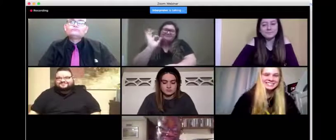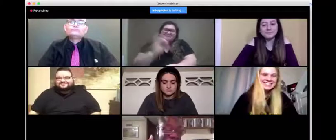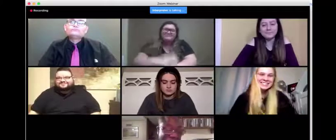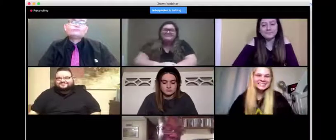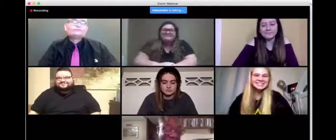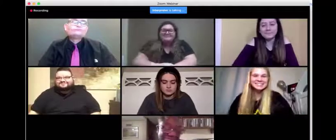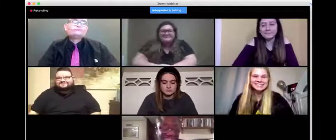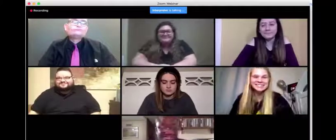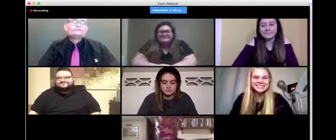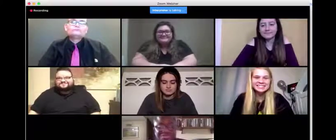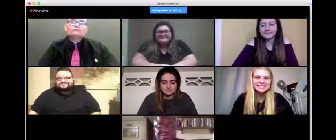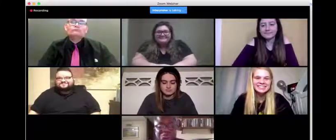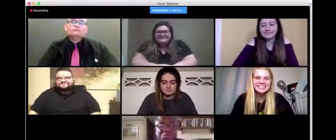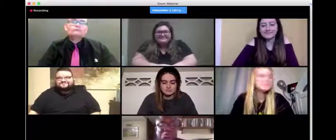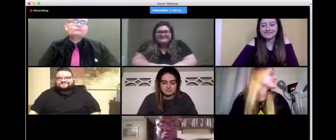Time has flown by. Wow.